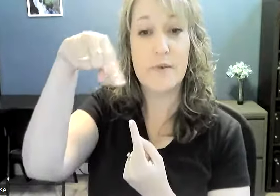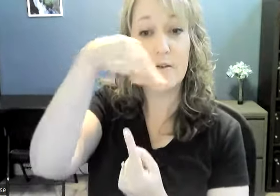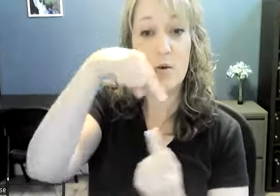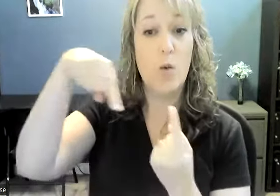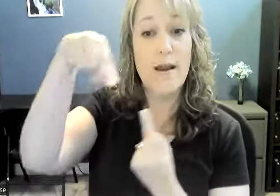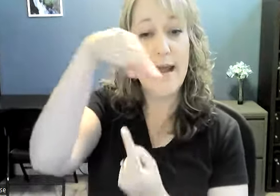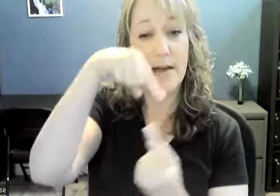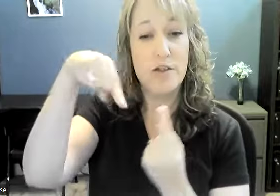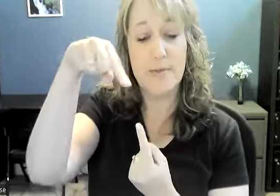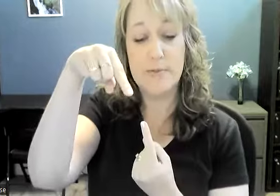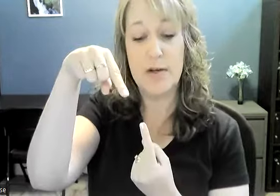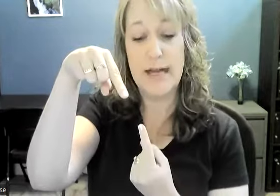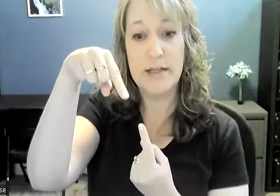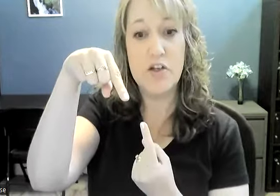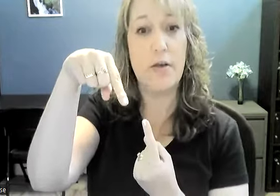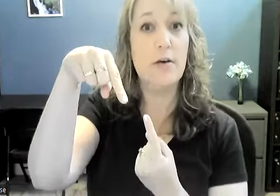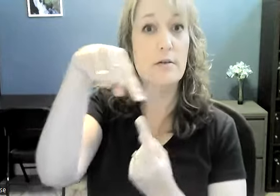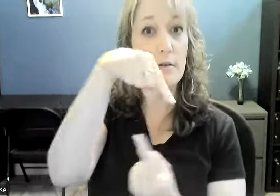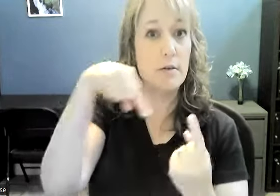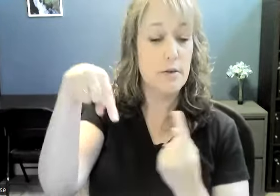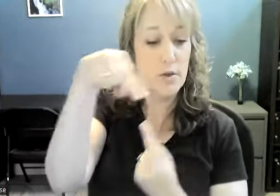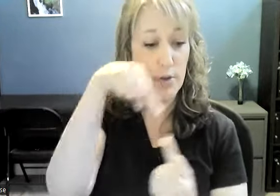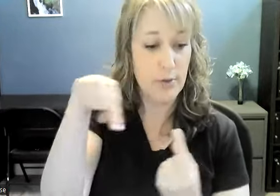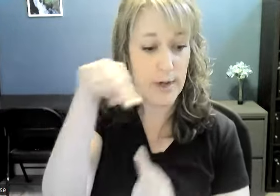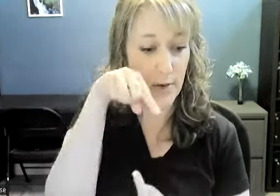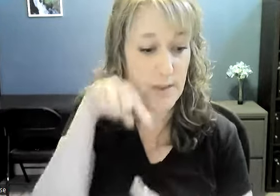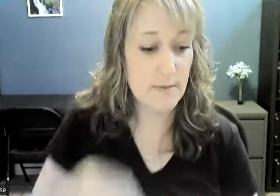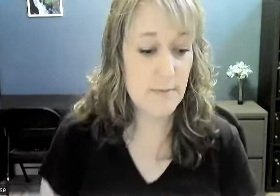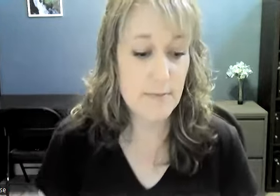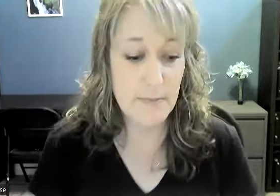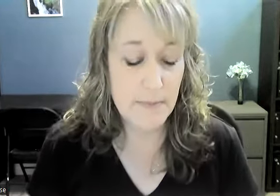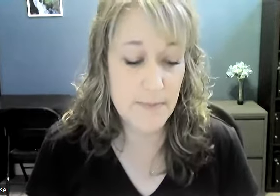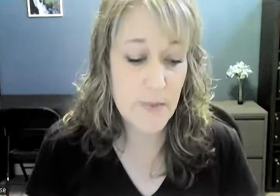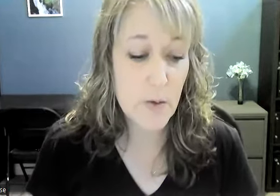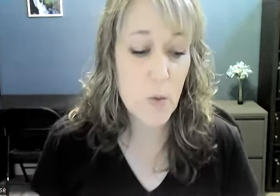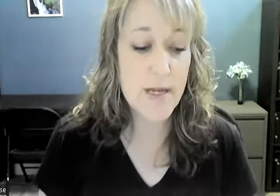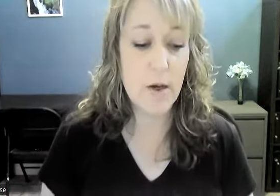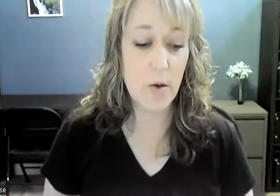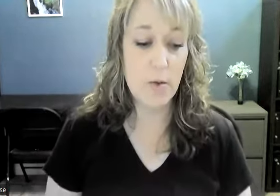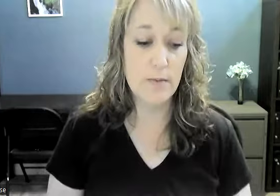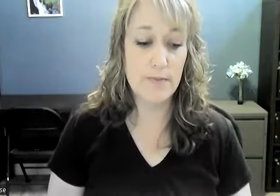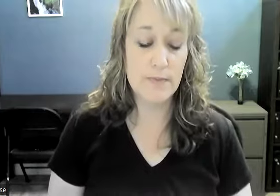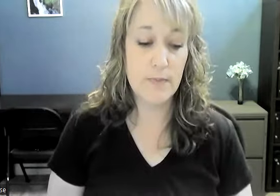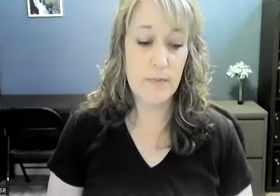So one hand shape's pointing at each other. Turn around. Window.